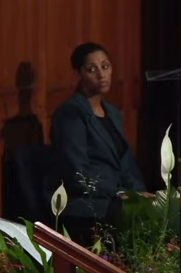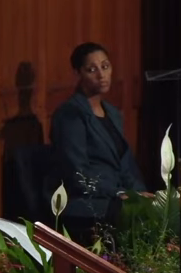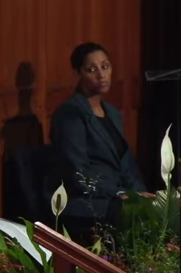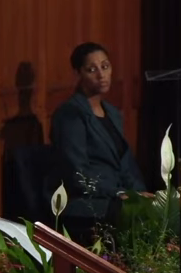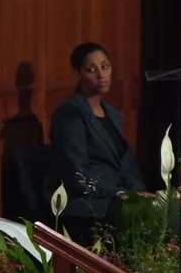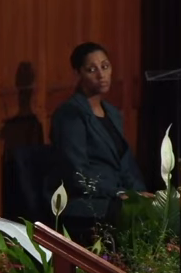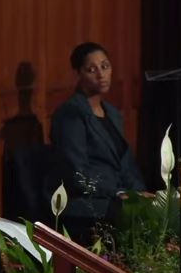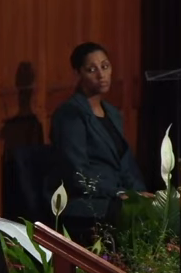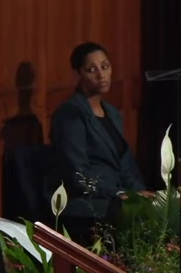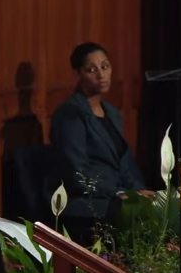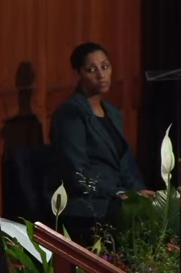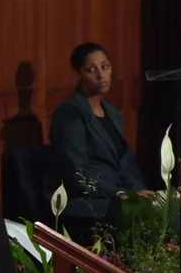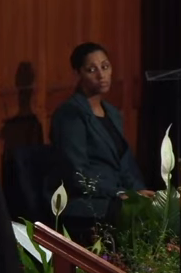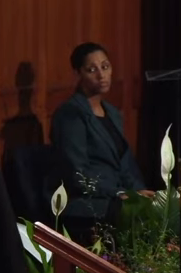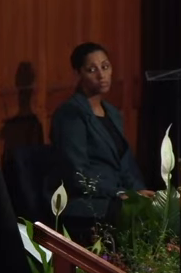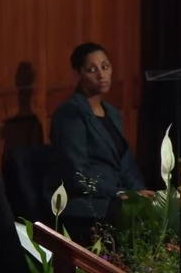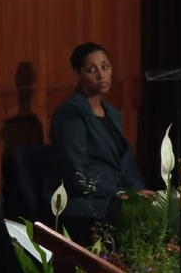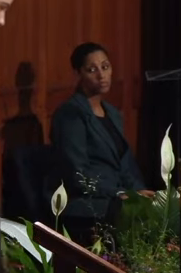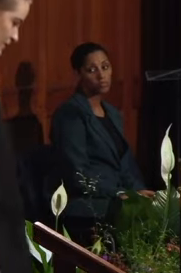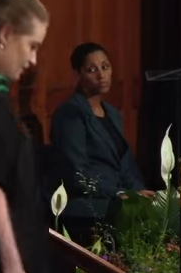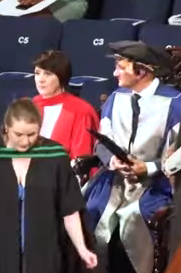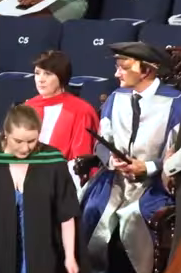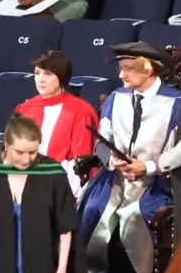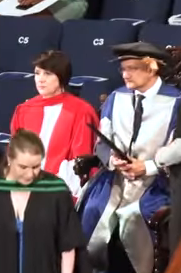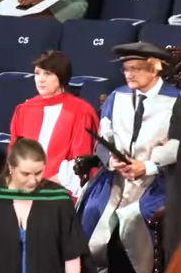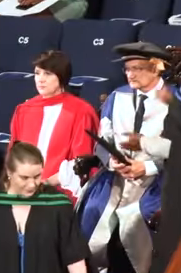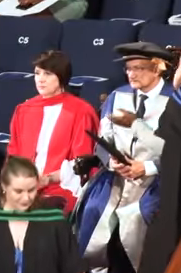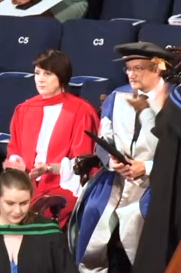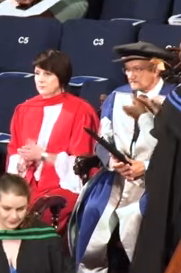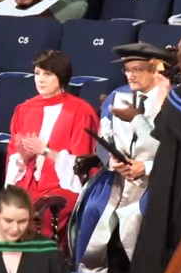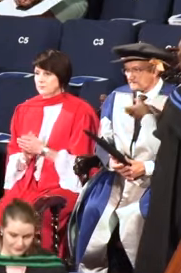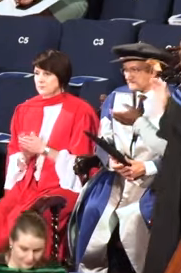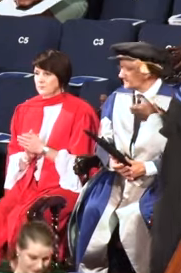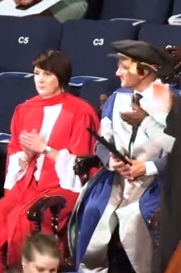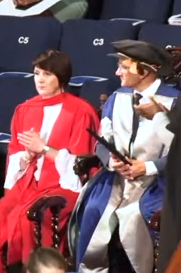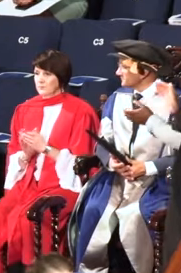For Bachelor of Architectural Studies, Honors, Lizelle K. Jackson.